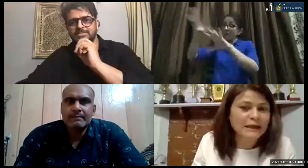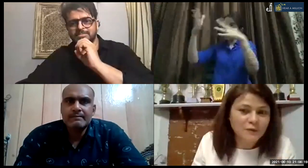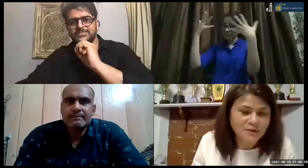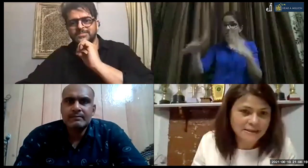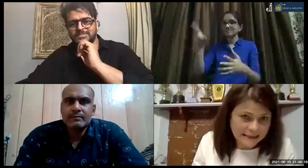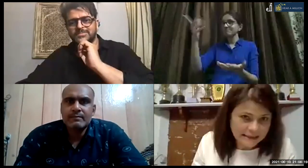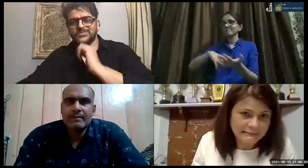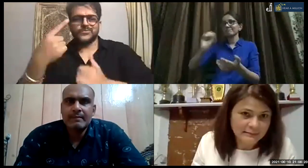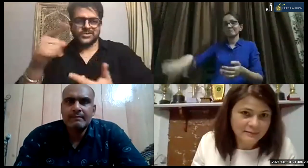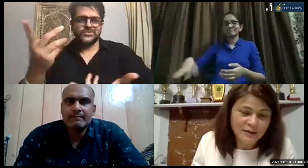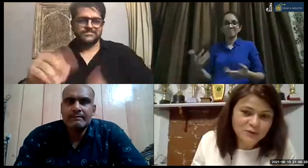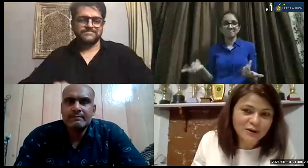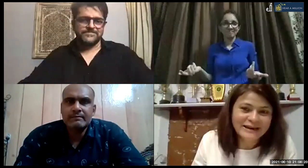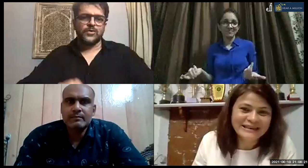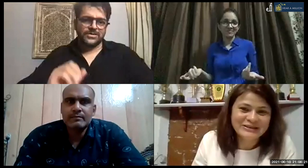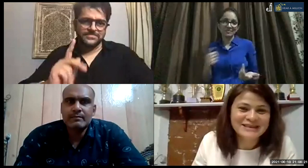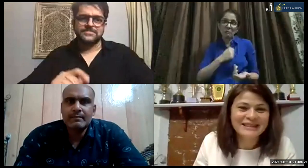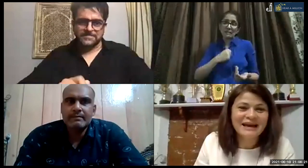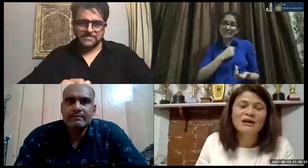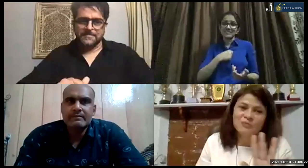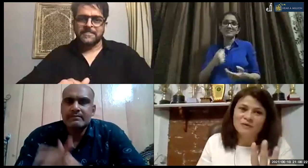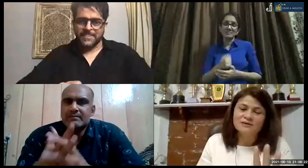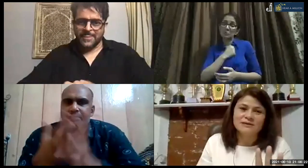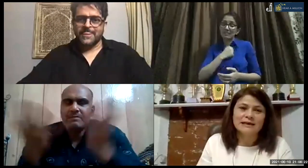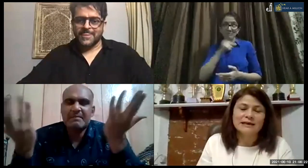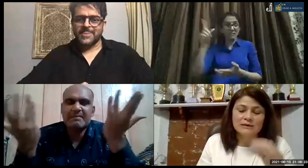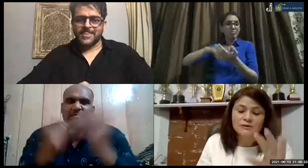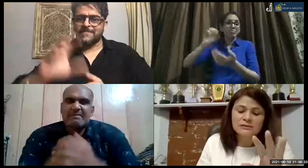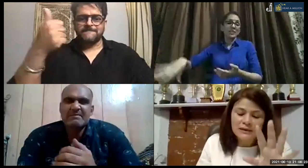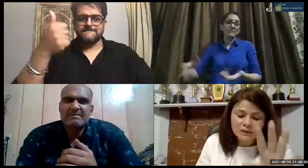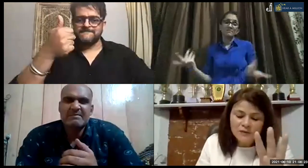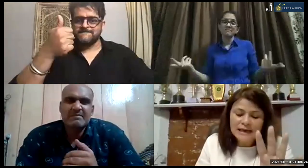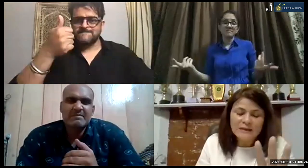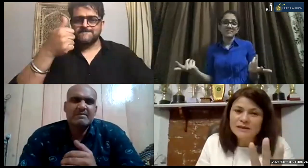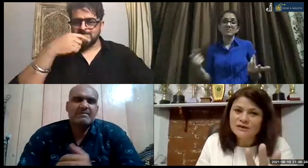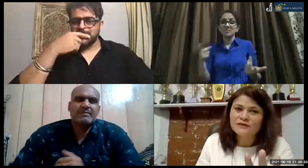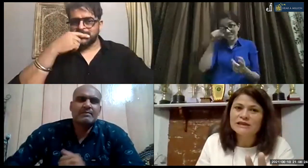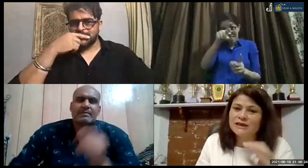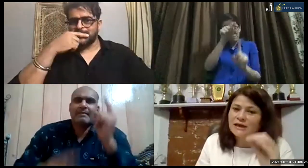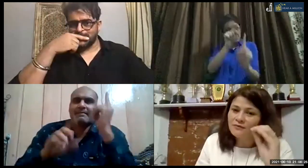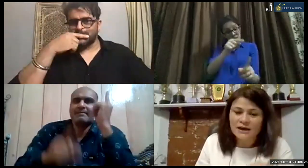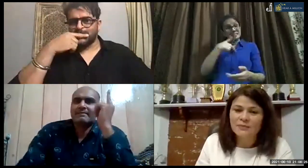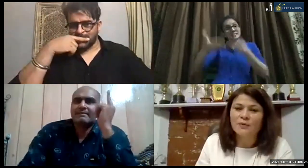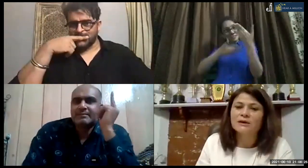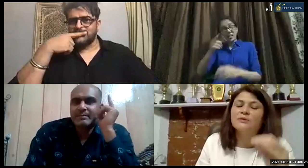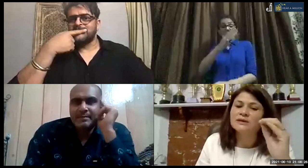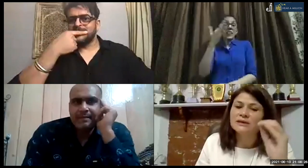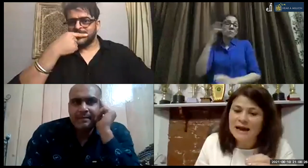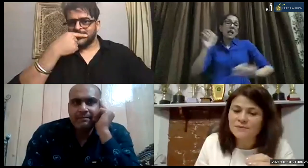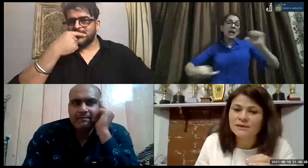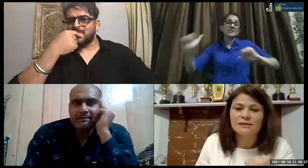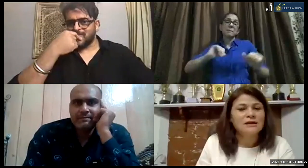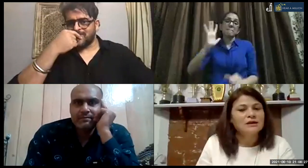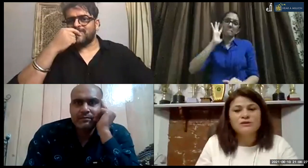I think it was not taken. I'm sorry to say that, but it was not taken. Those elements of teaching are very important, which